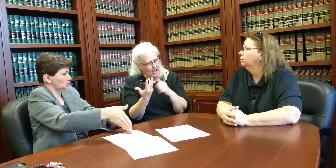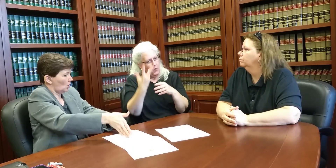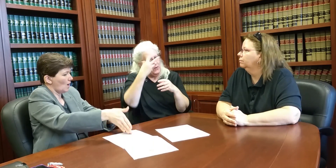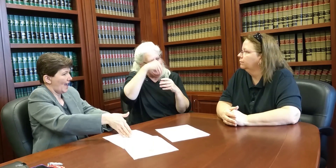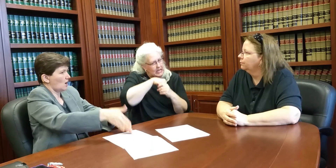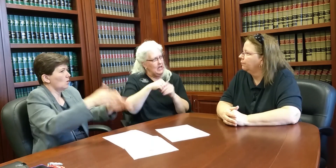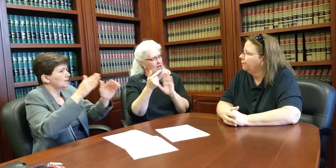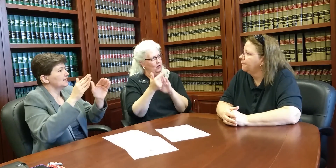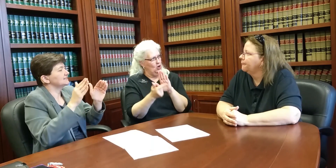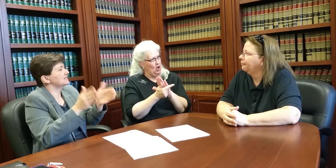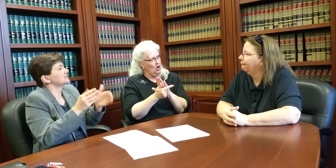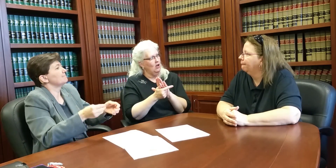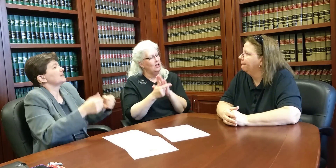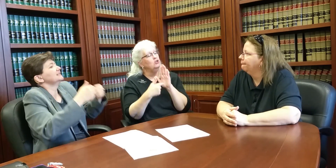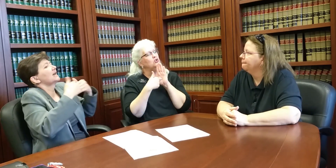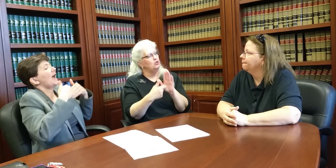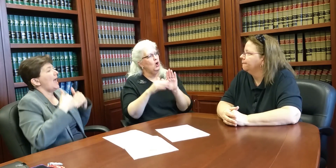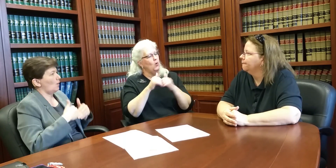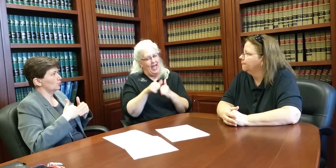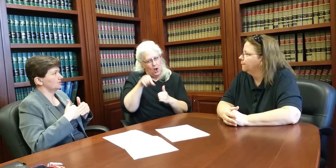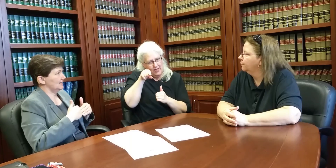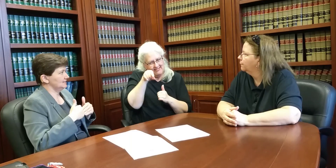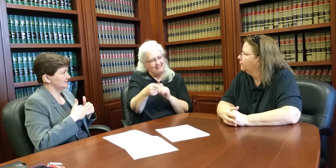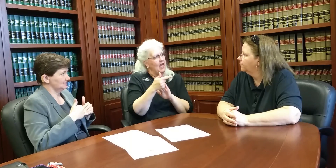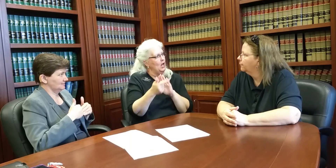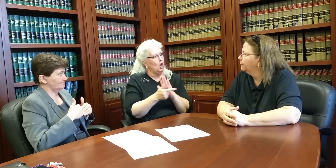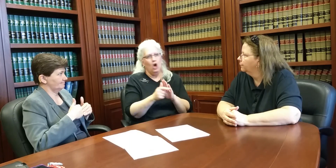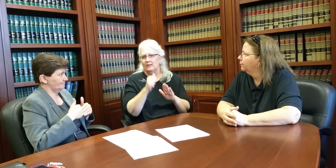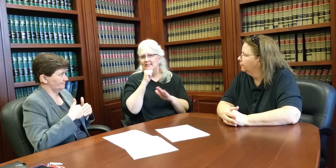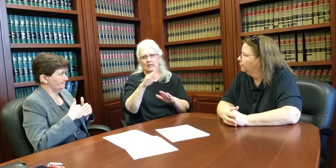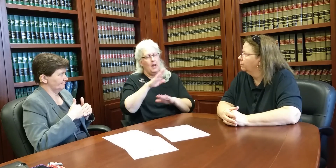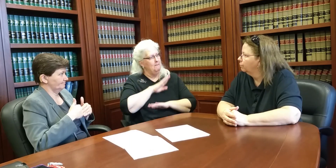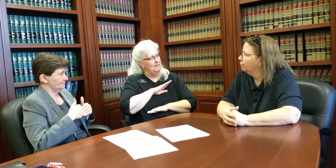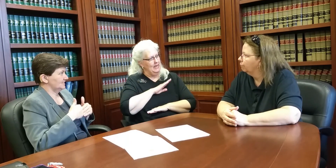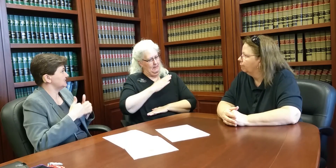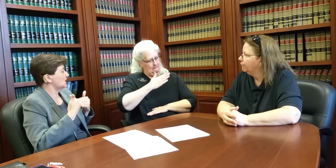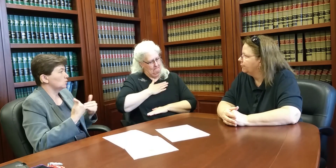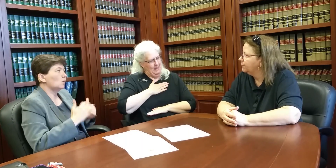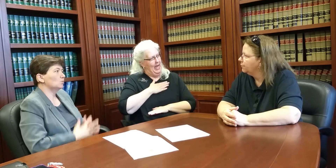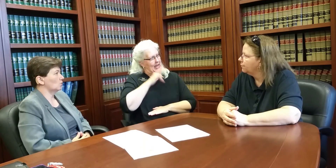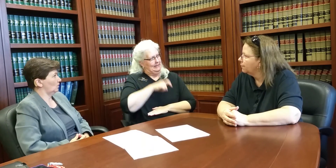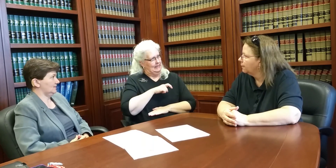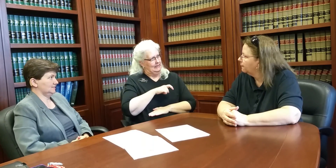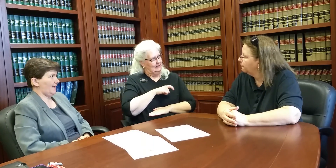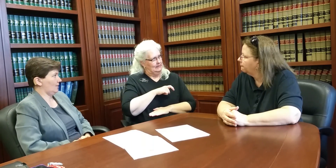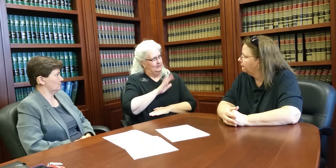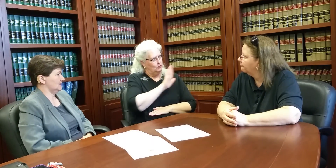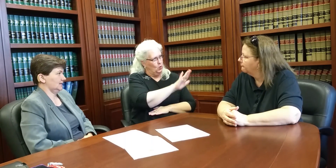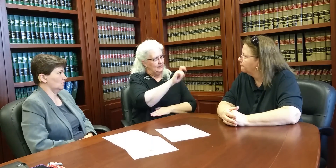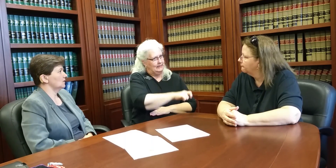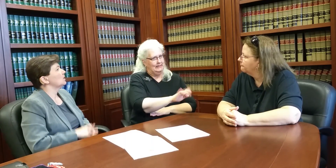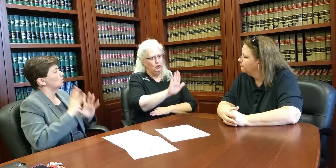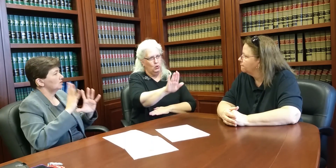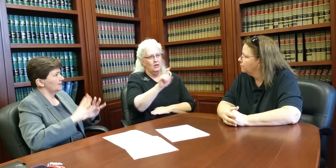show how it doesn't meet our needs. That's the only way we're gonna win this battle right now. We'll leave